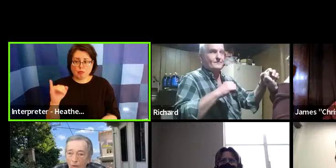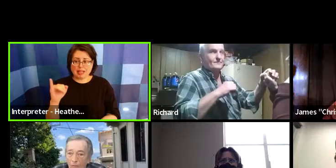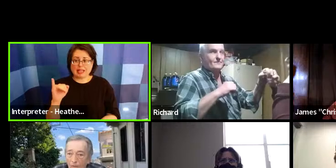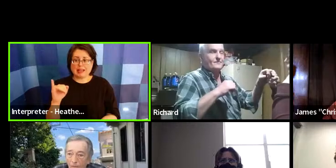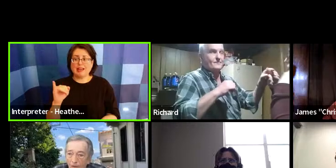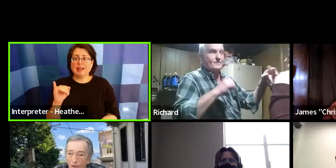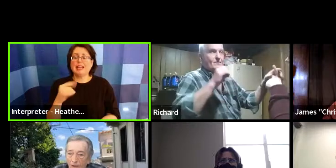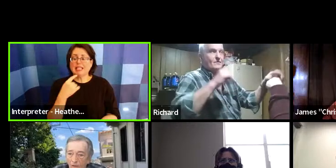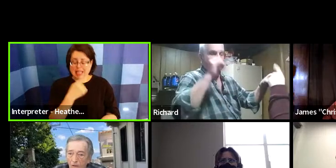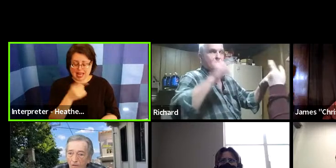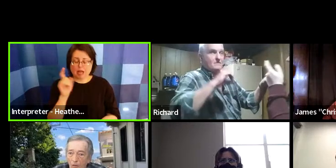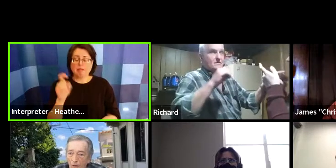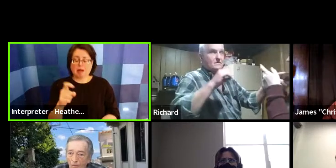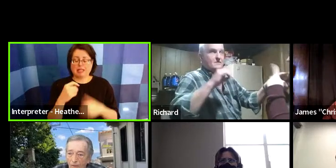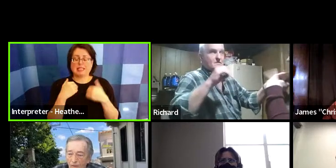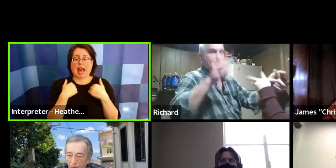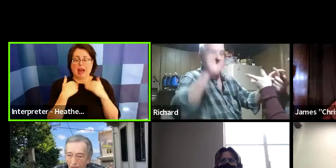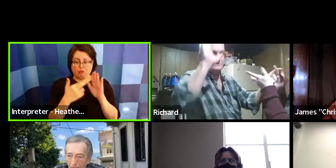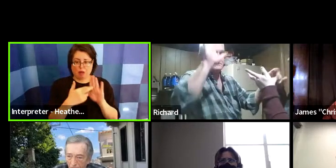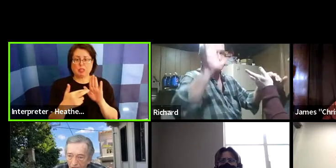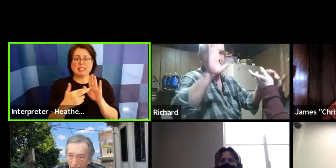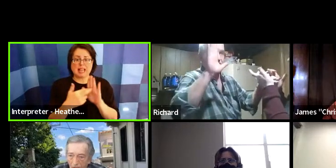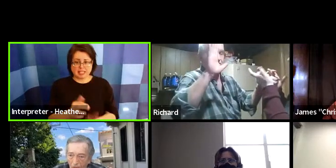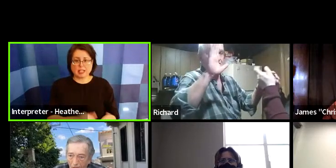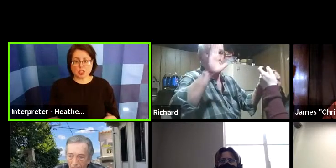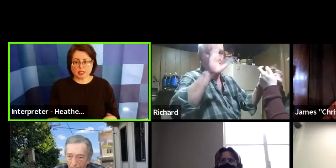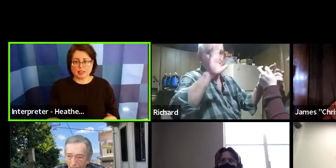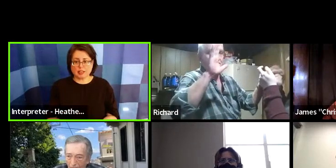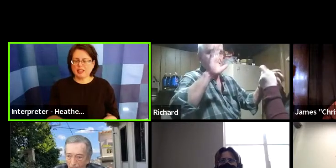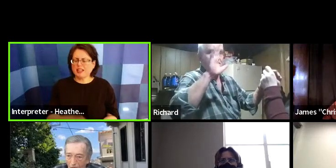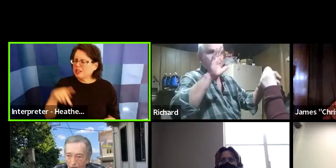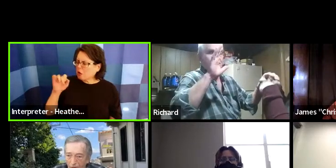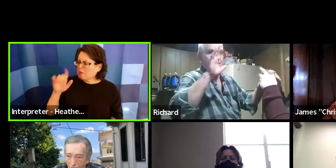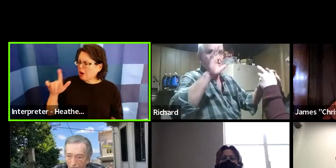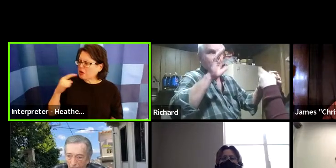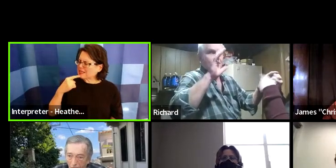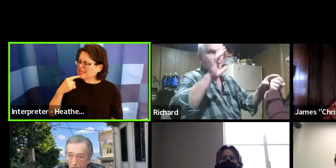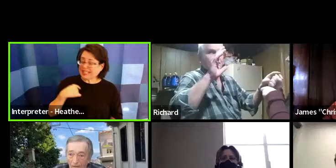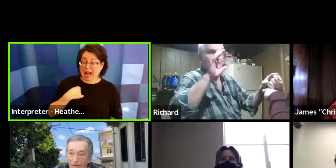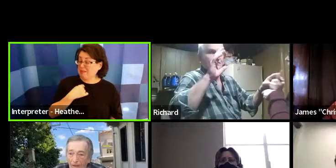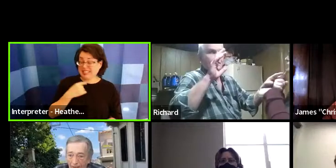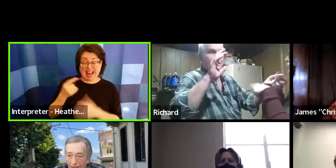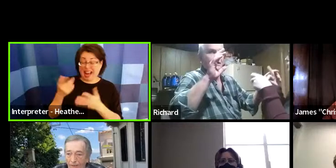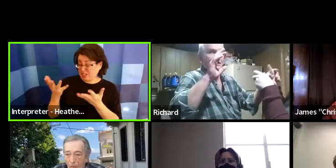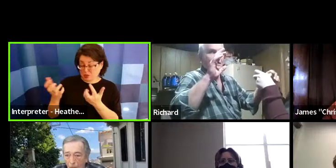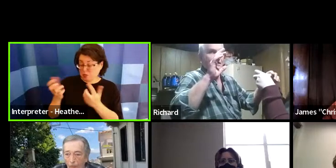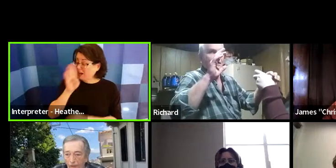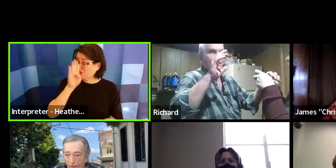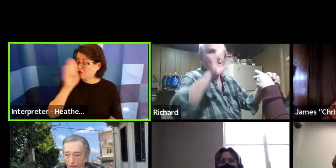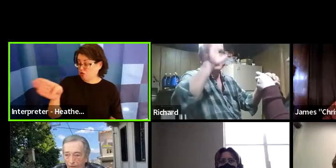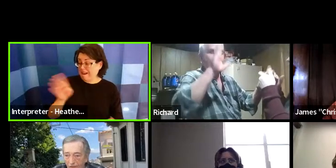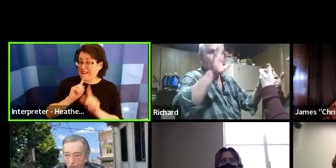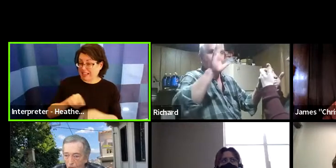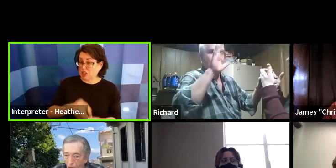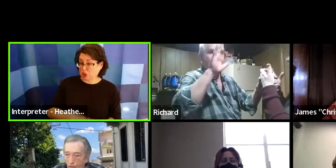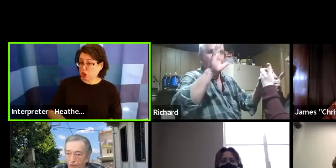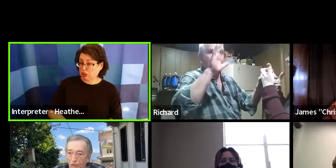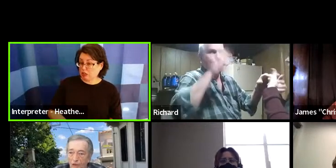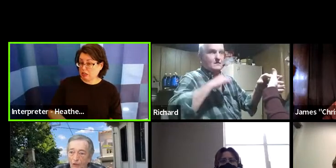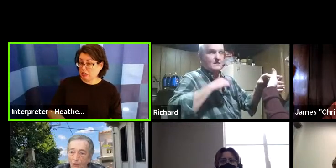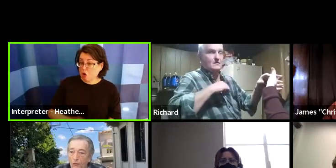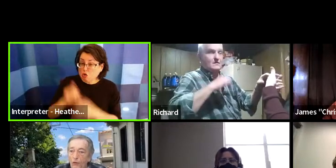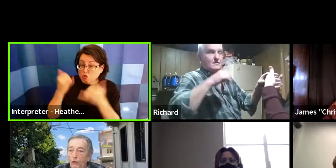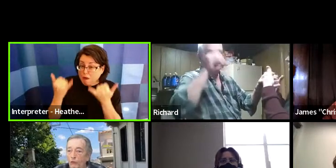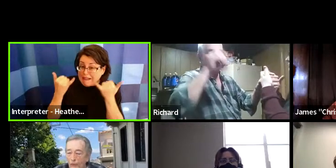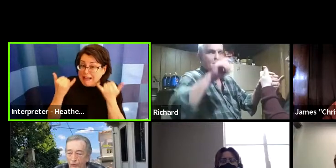more representation. So I mean, just to answer, I mean, I'm trying to get a straight answer. At the moment, is it true that